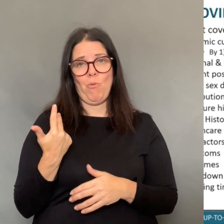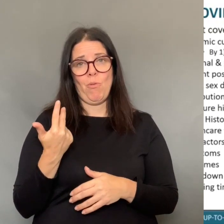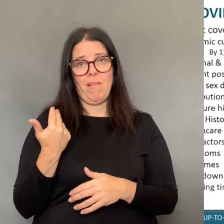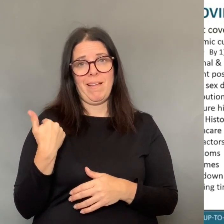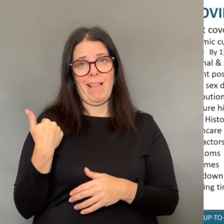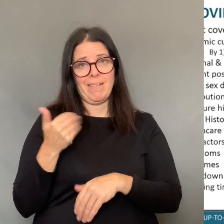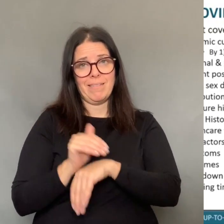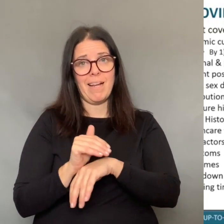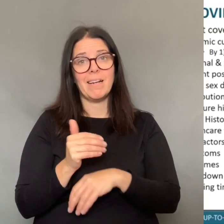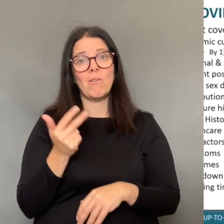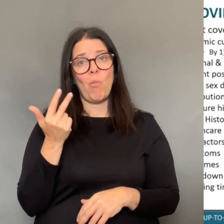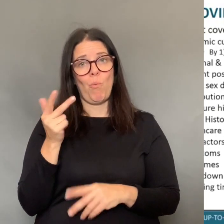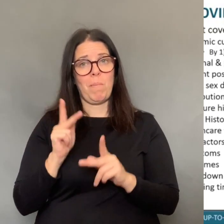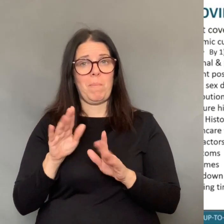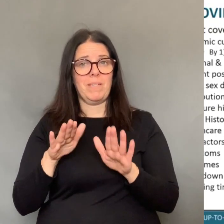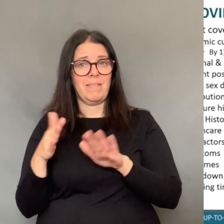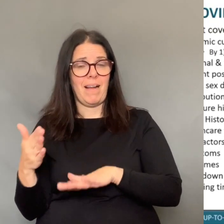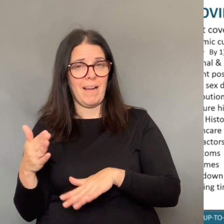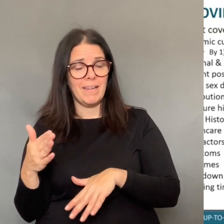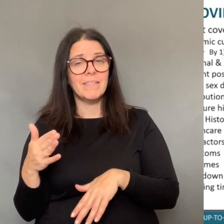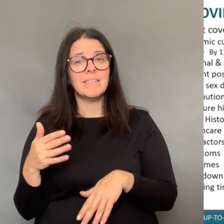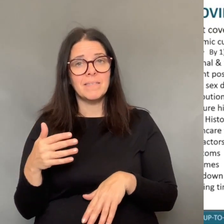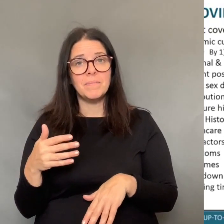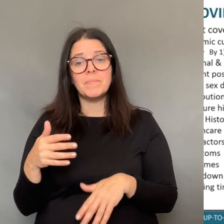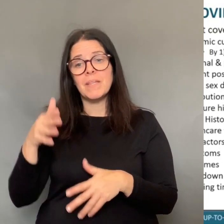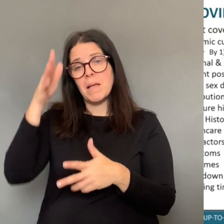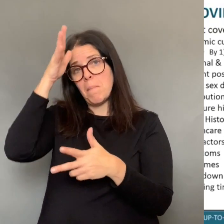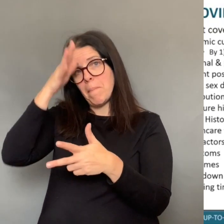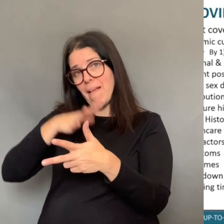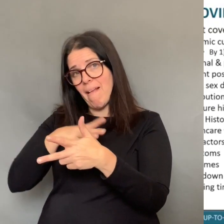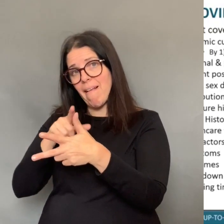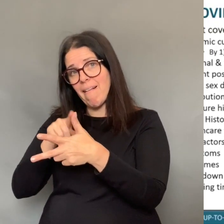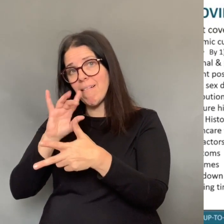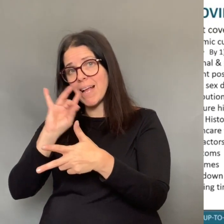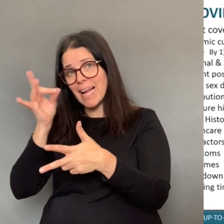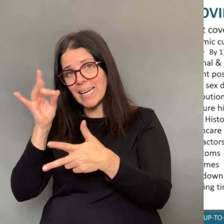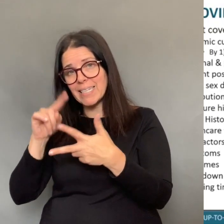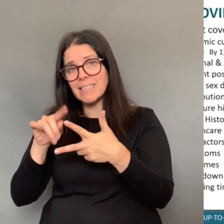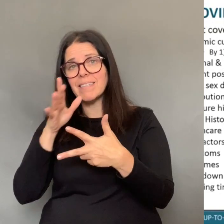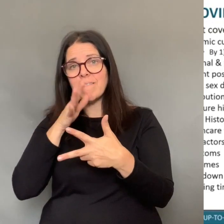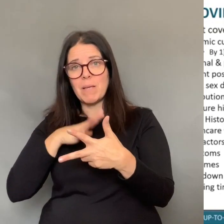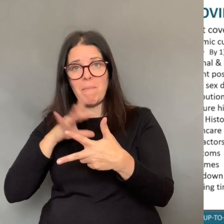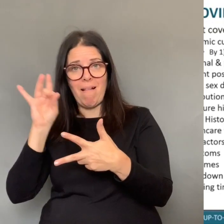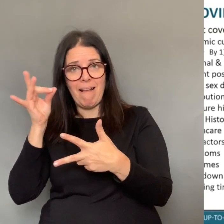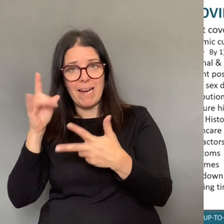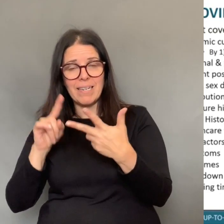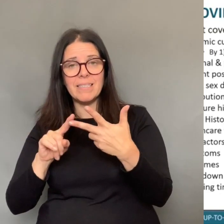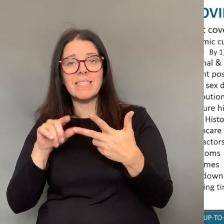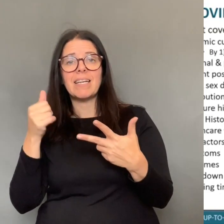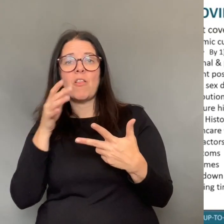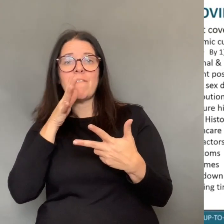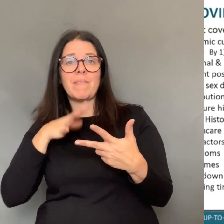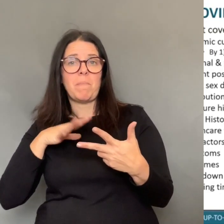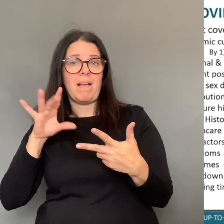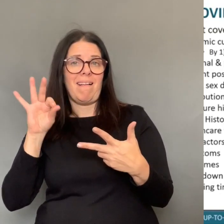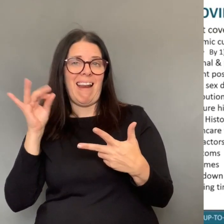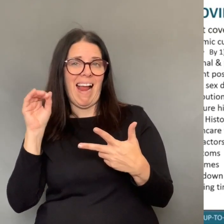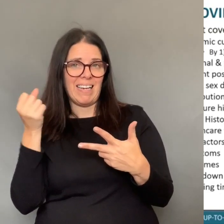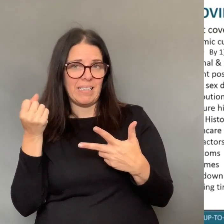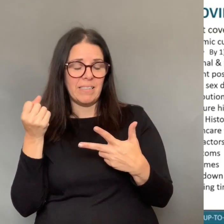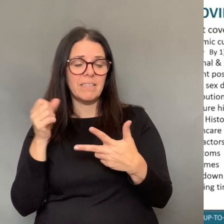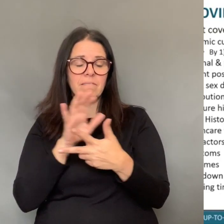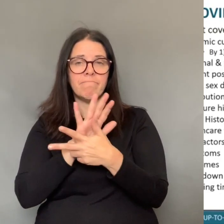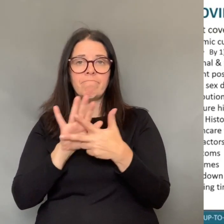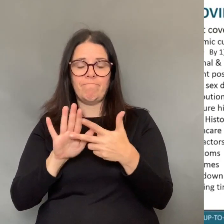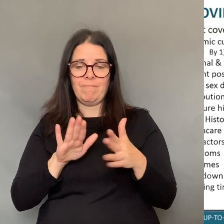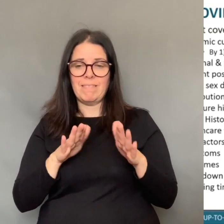As we're seeing the impact of COVID-19 in our community, especially in our long-term care home, locally there has been a conversation on